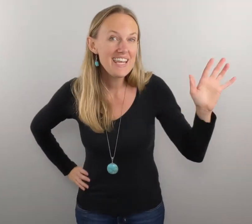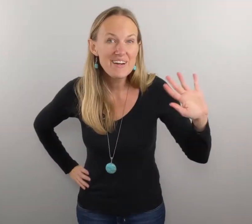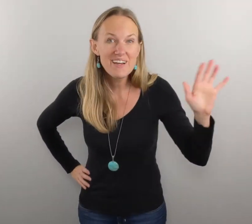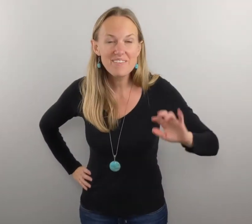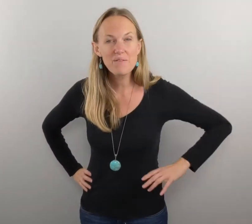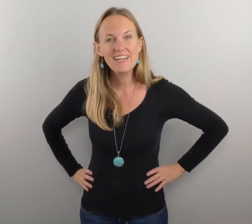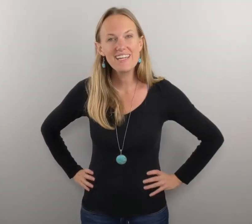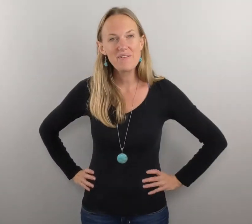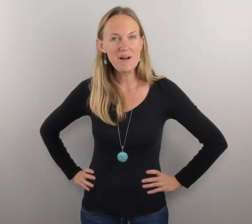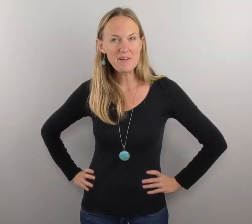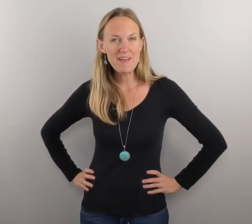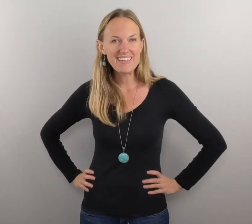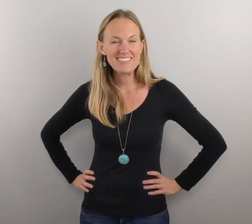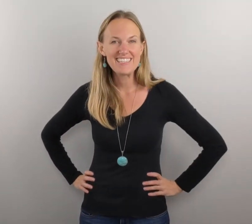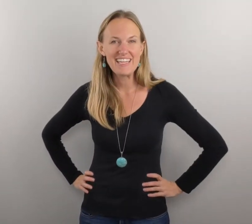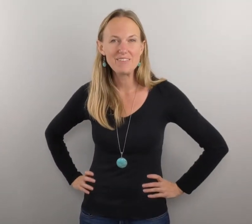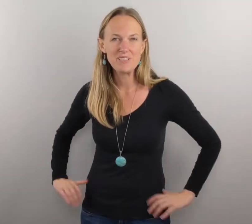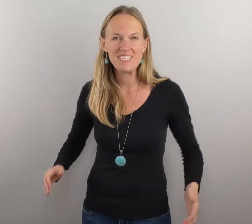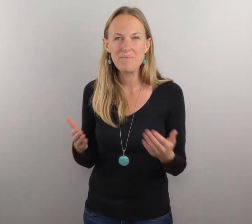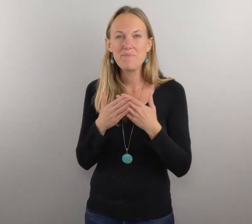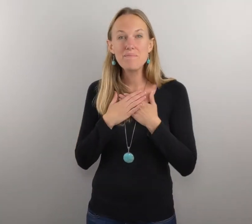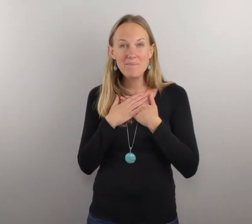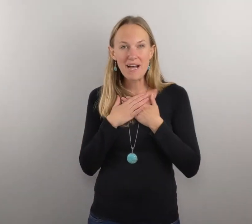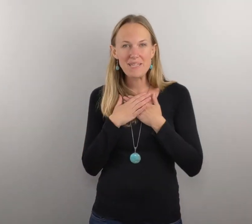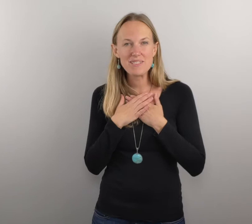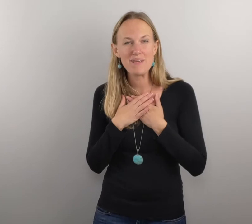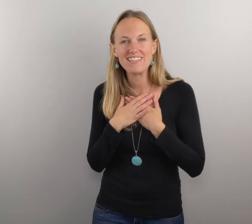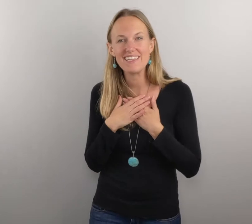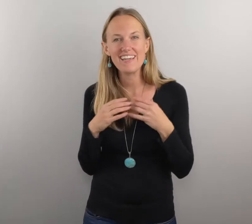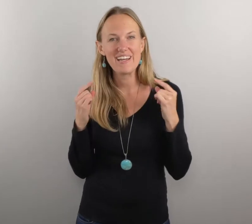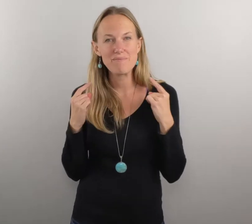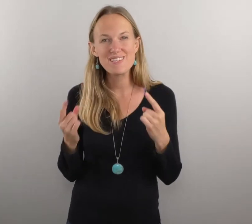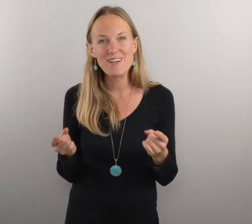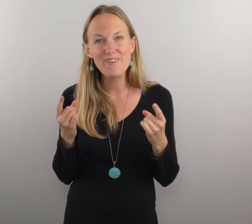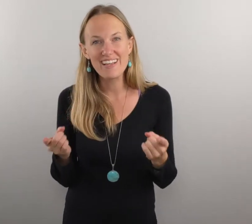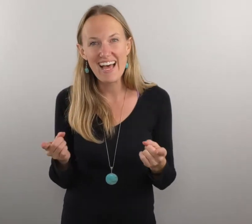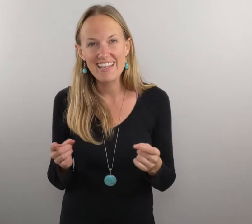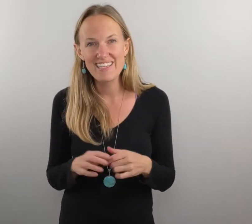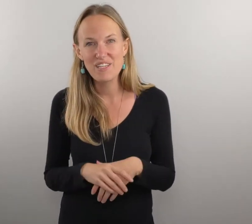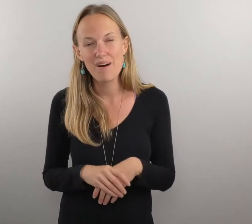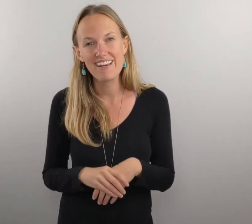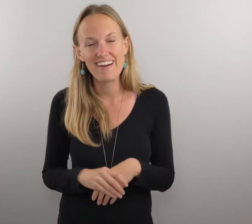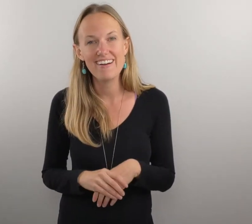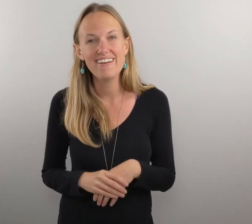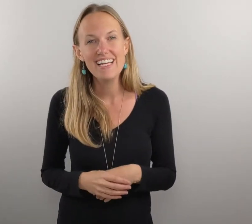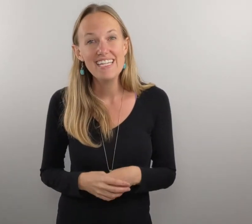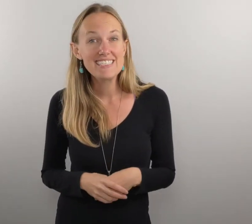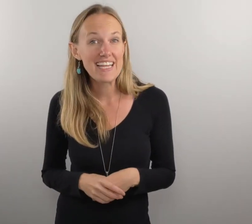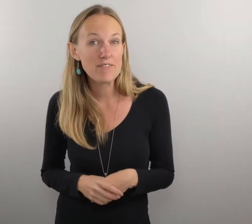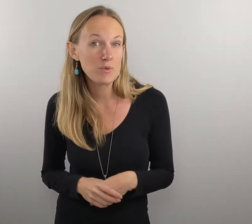Hello everyone and welcome back to Sign Language Worship. My name is Mandy and I'm so glad that you are here. Sign Language Worship